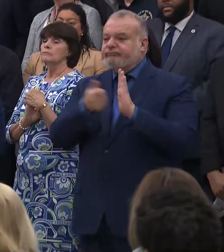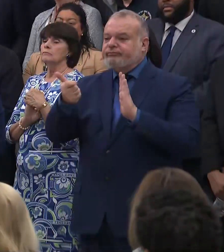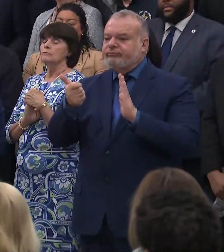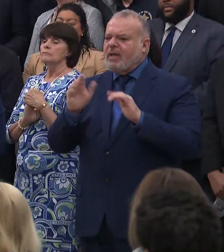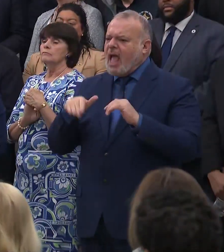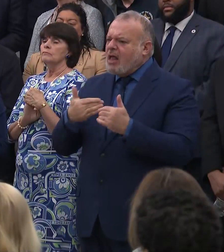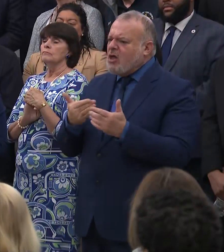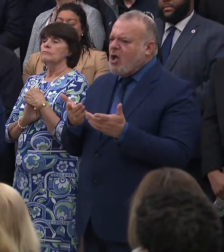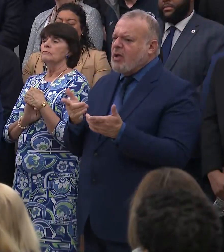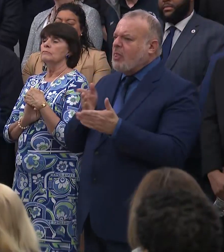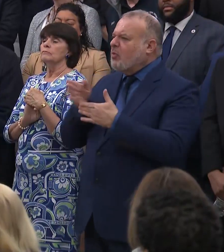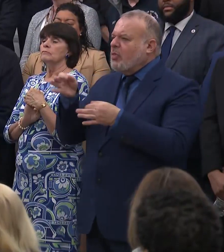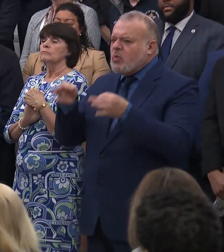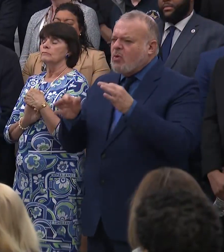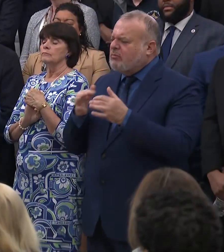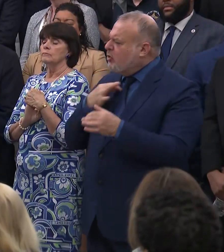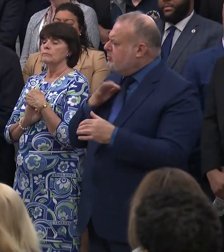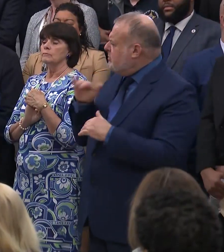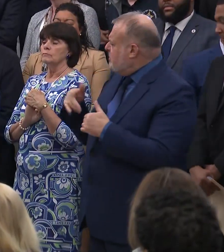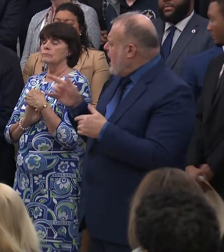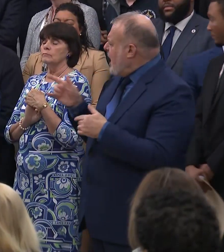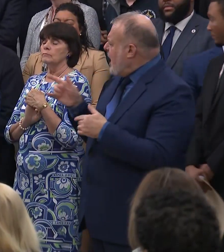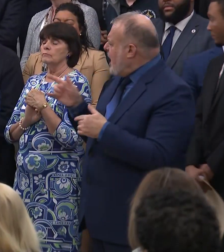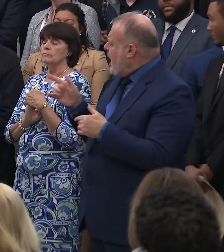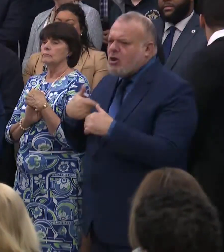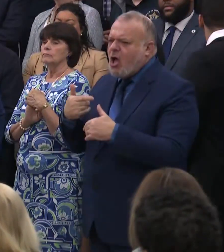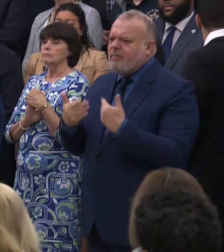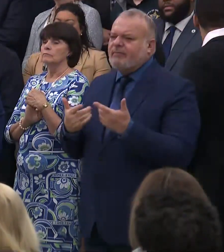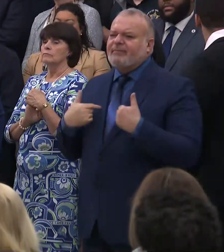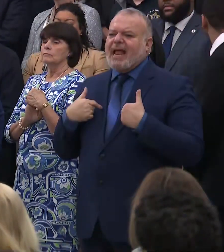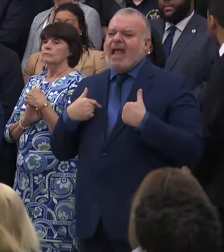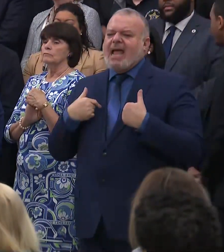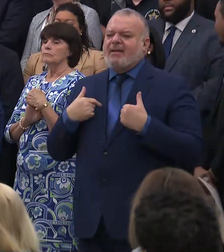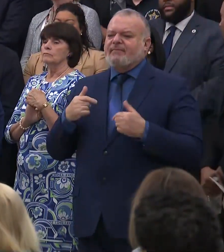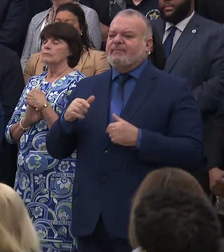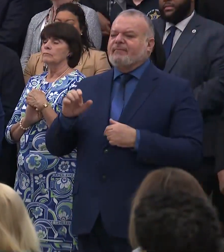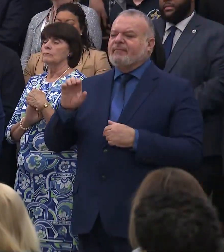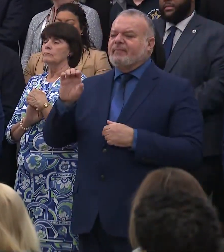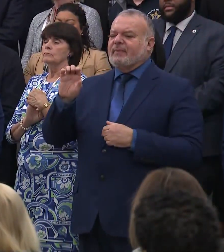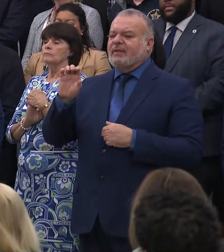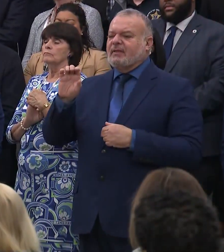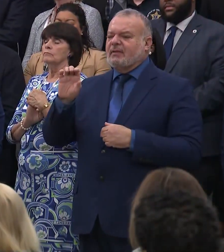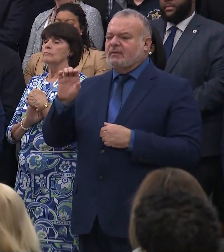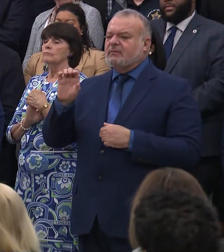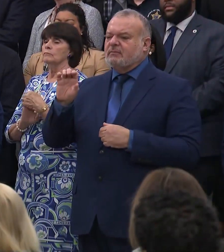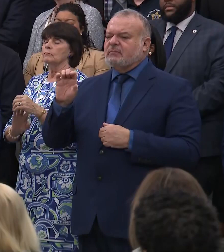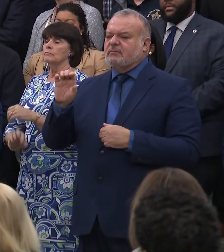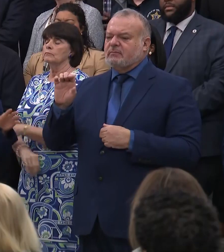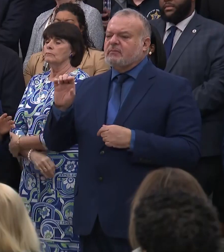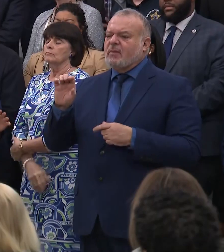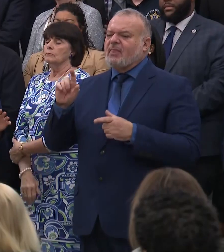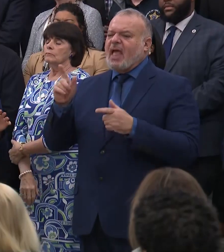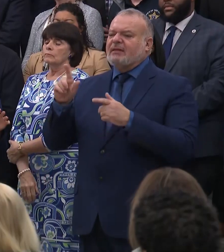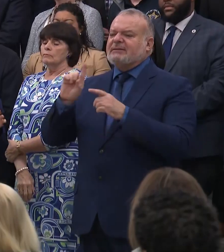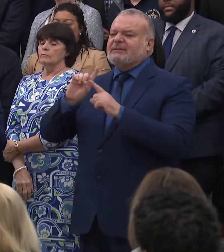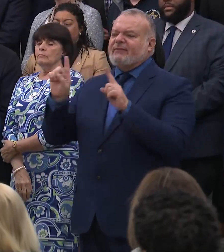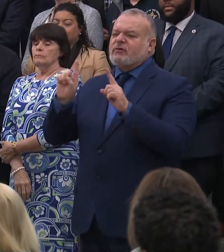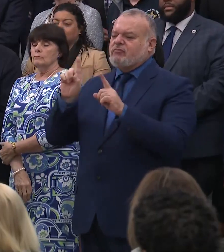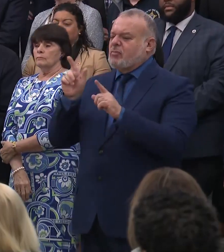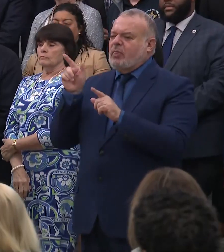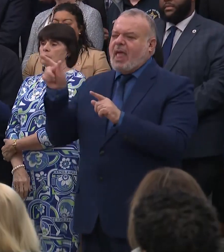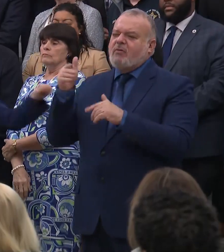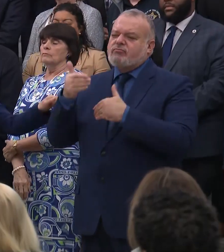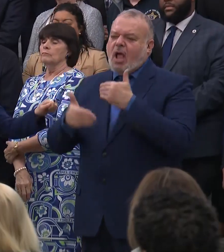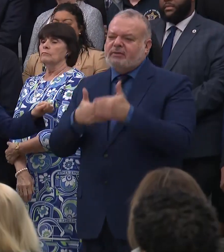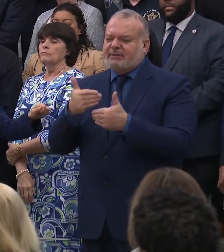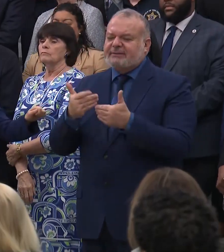look like? Well, let me just be clear. So expungement's a different process. That's a court process. What pardoning is, and what I like about it, this is just one